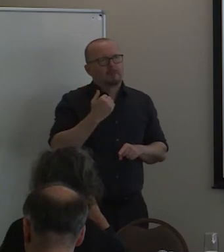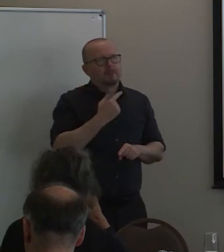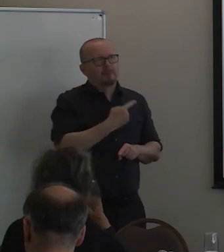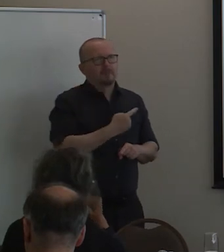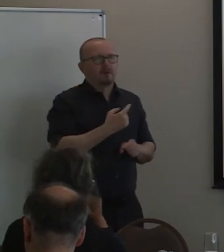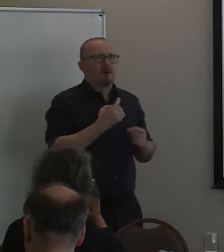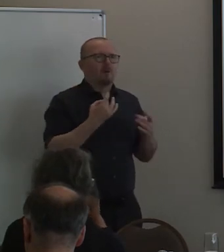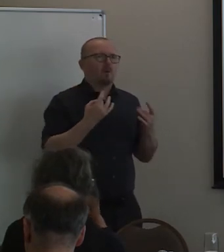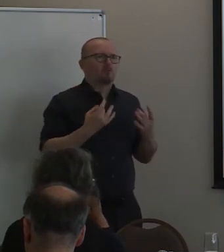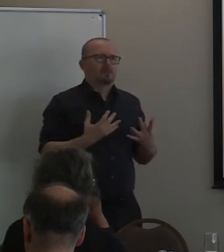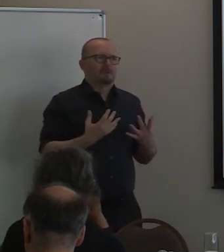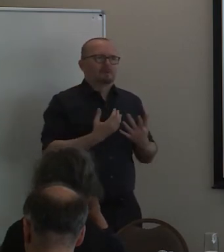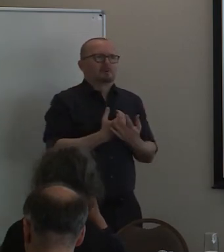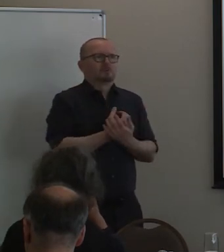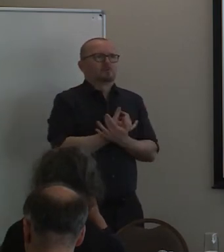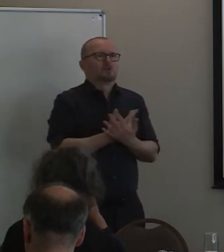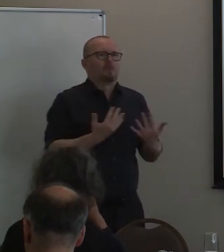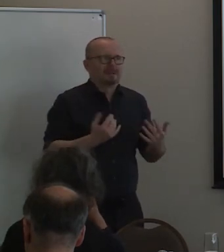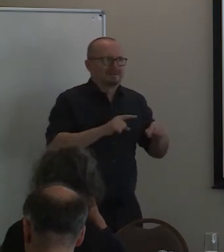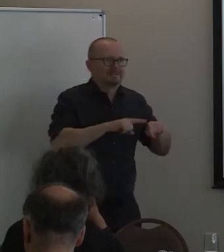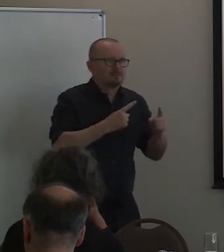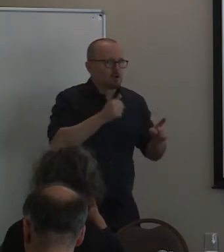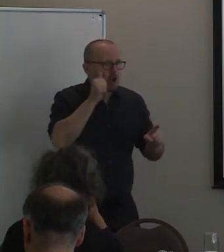so many different knowledges in our world today.